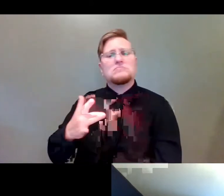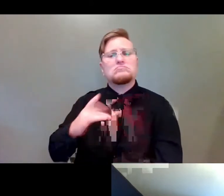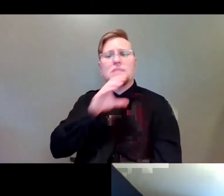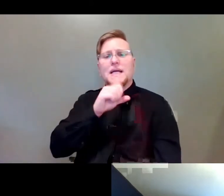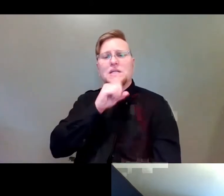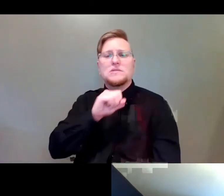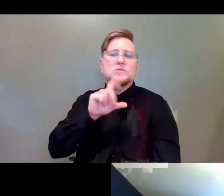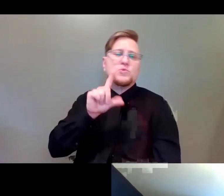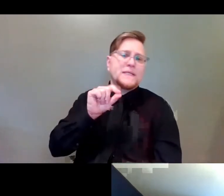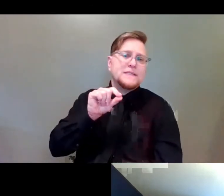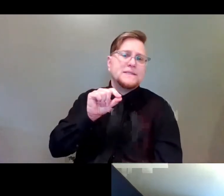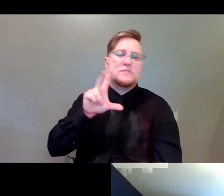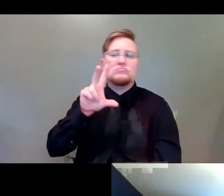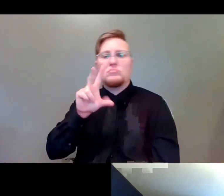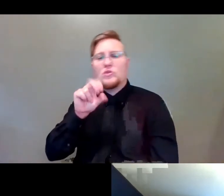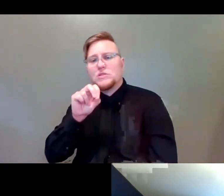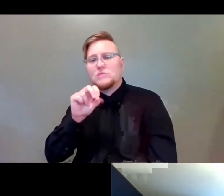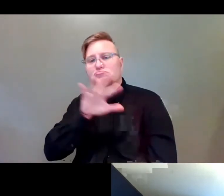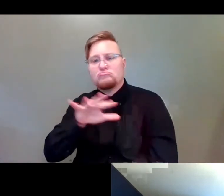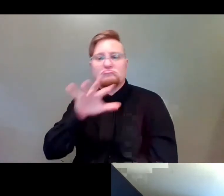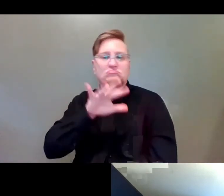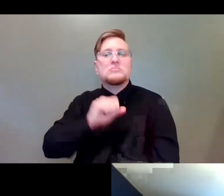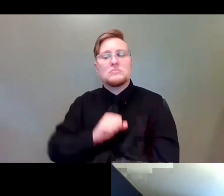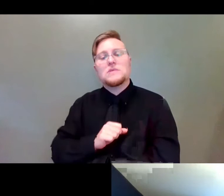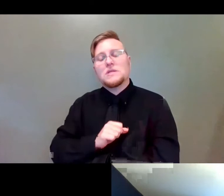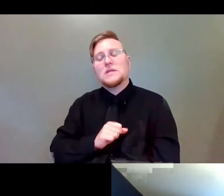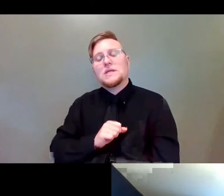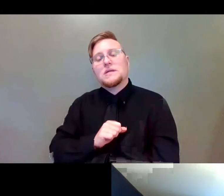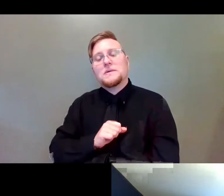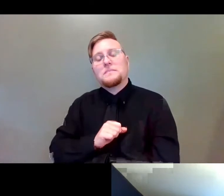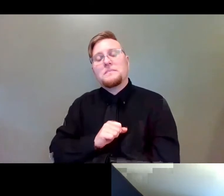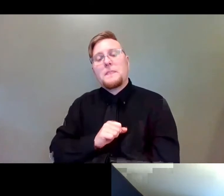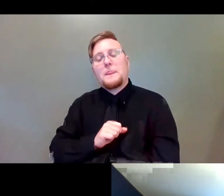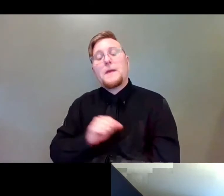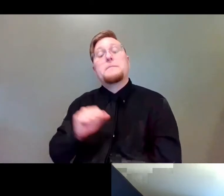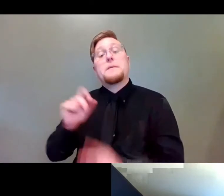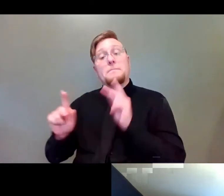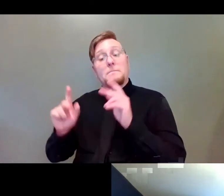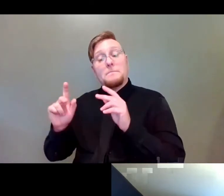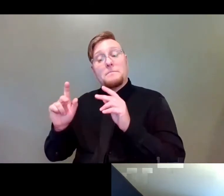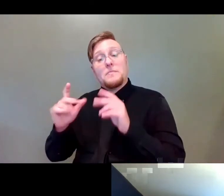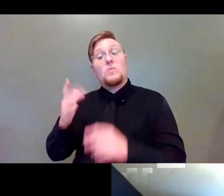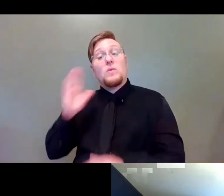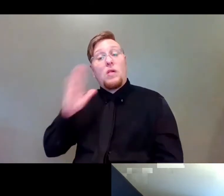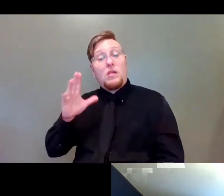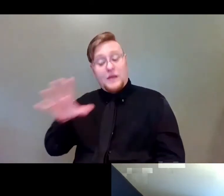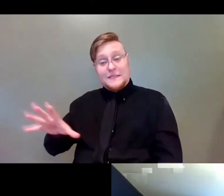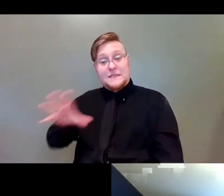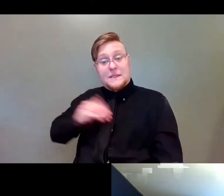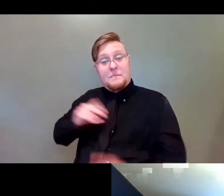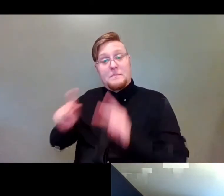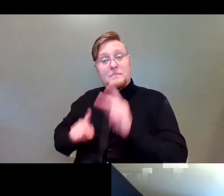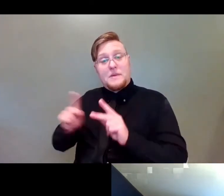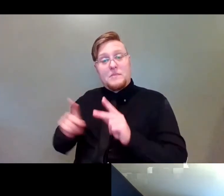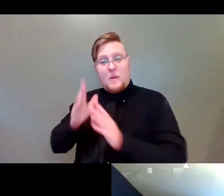about 20, 30 around years old. But people who we think are passionate, have already done some